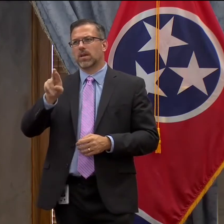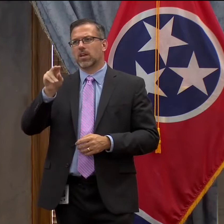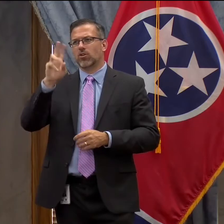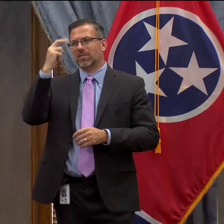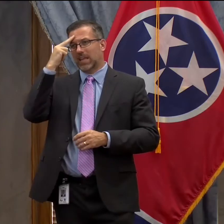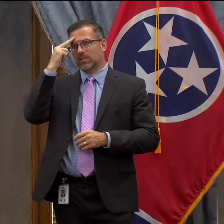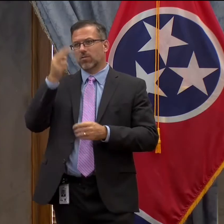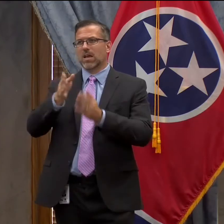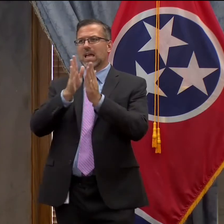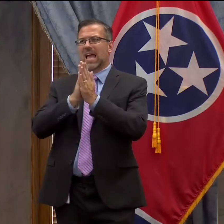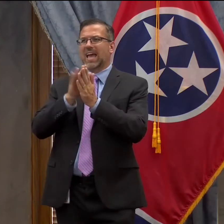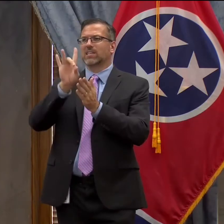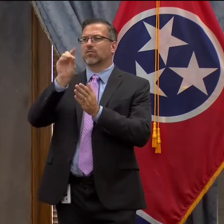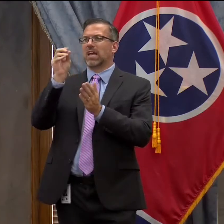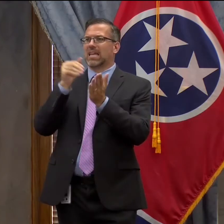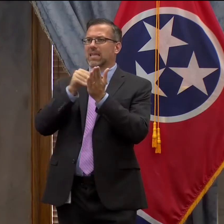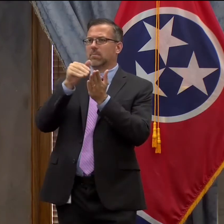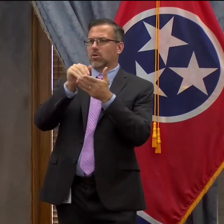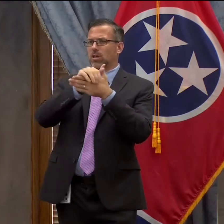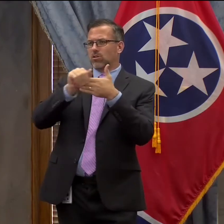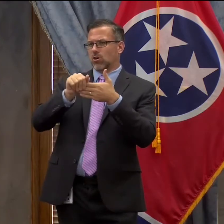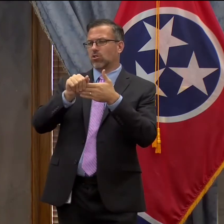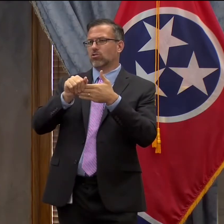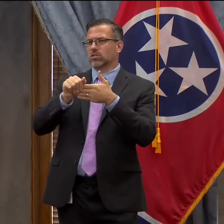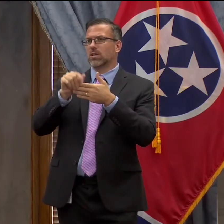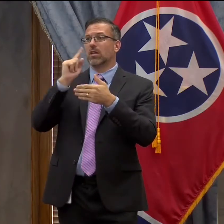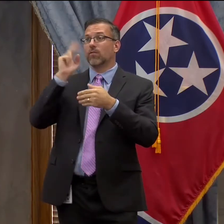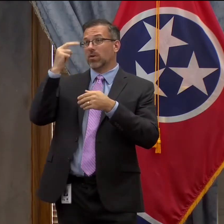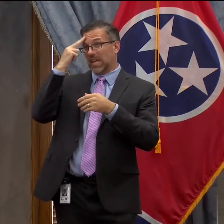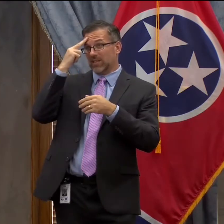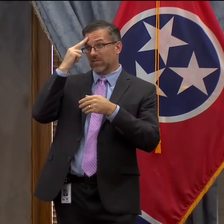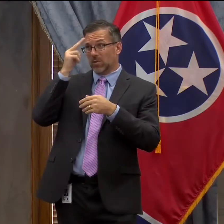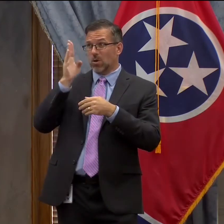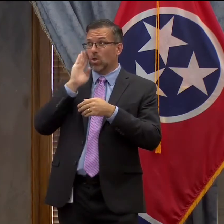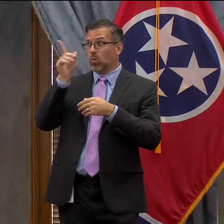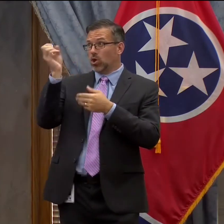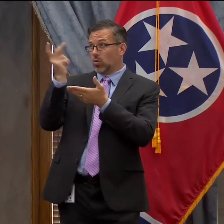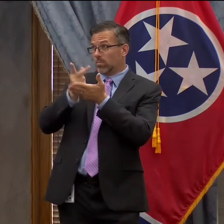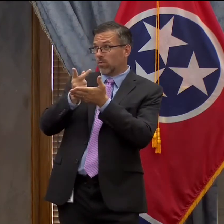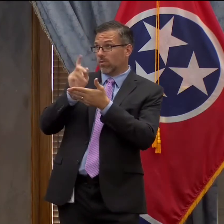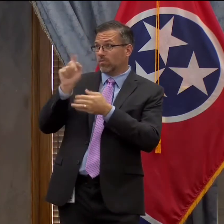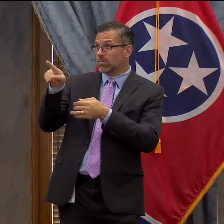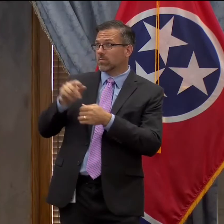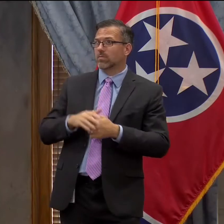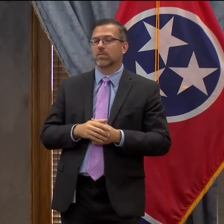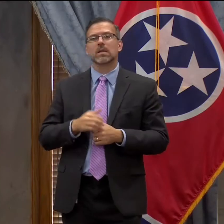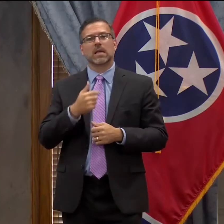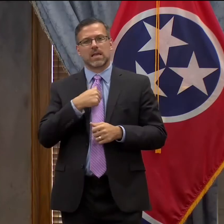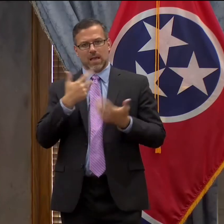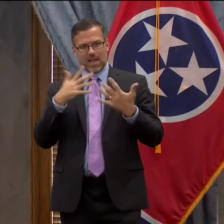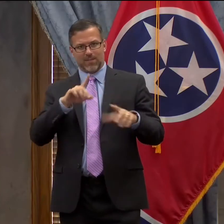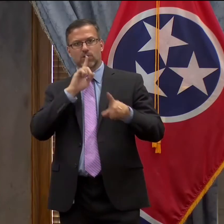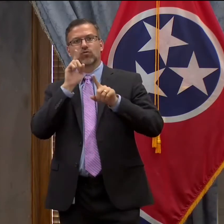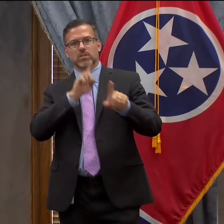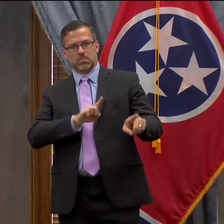money? Yeah, I was in receipt of that request, and I actually replied to the mayor